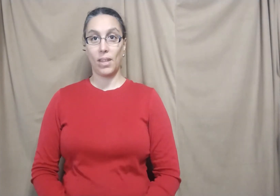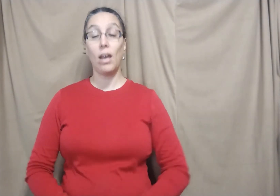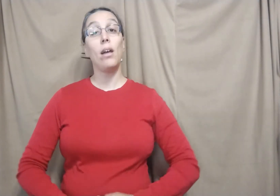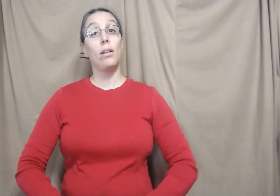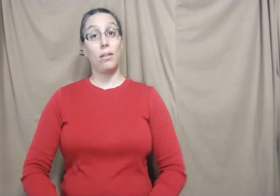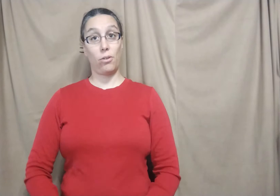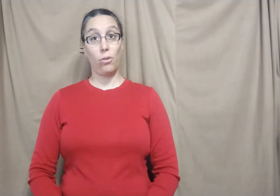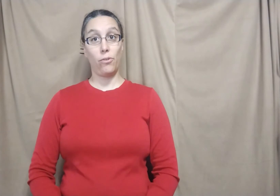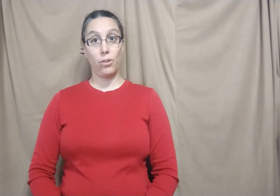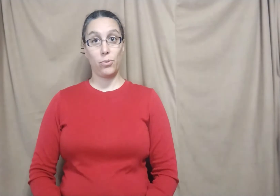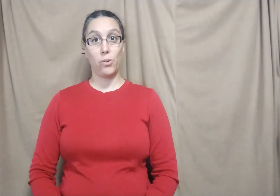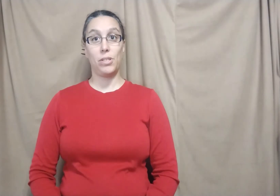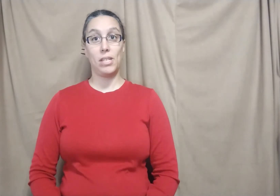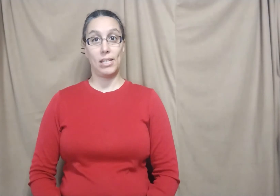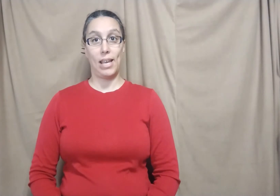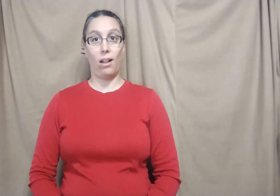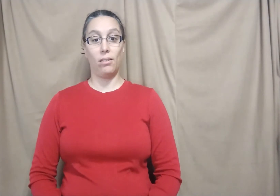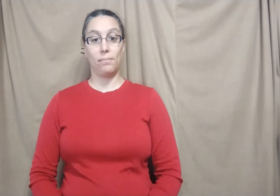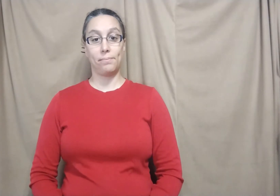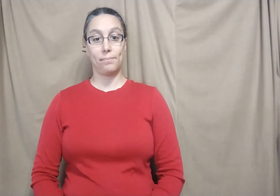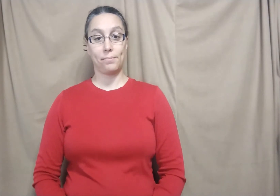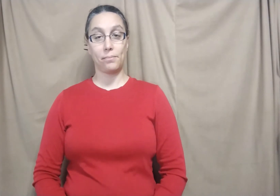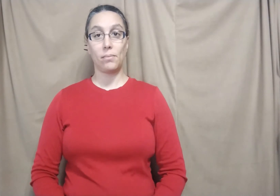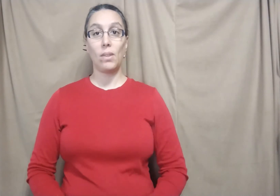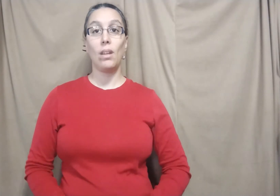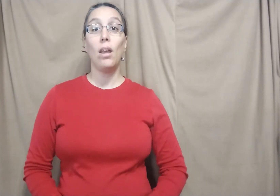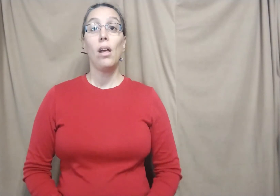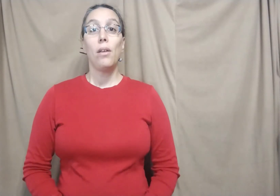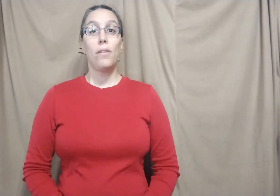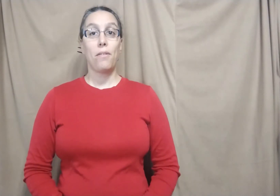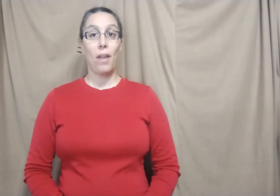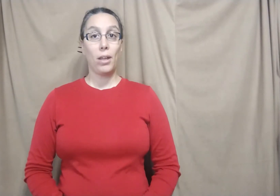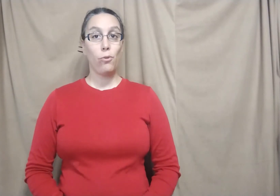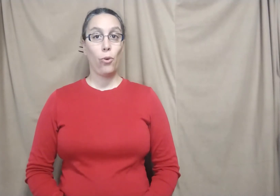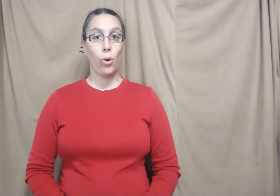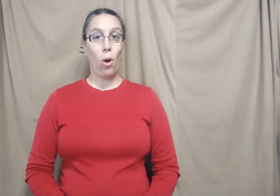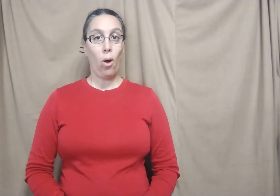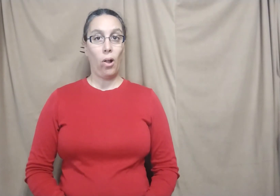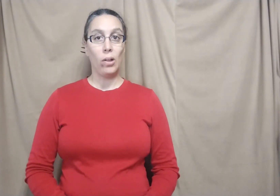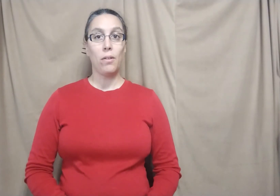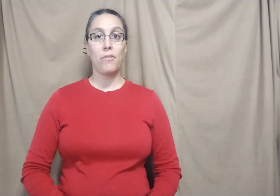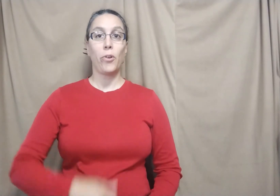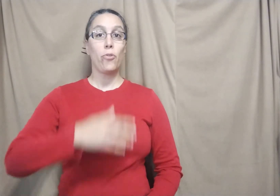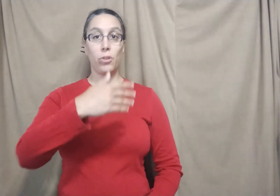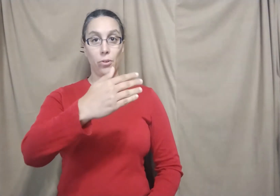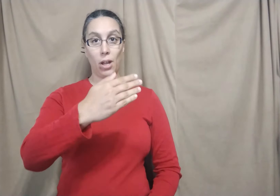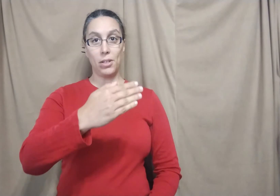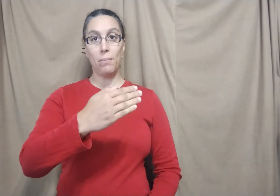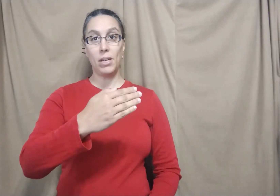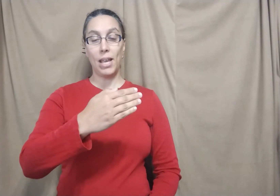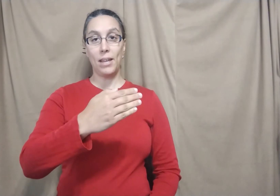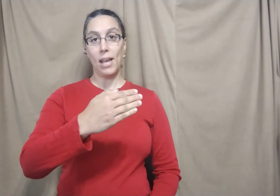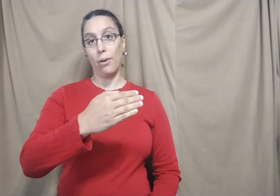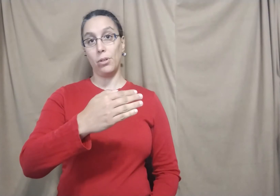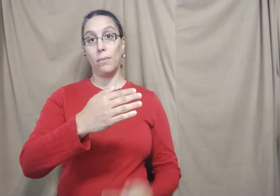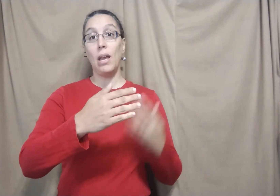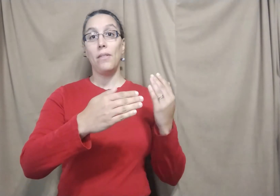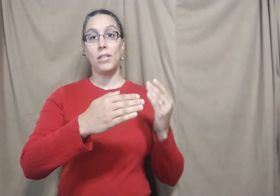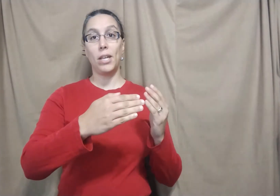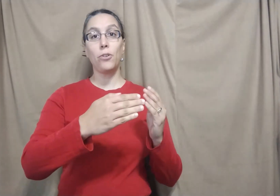Let's go over those words in detail. The sign for all starts with your non-dominant hand out, then take your dominant